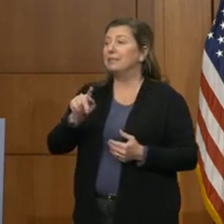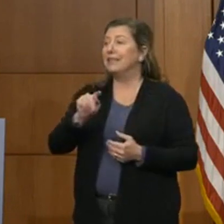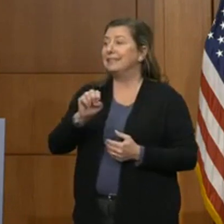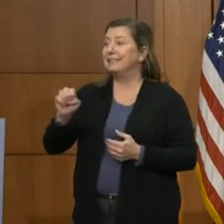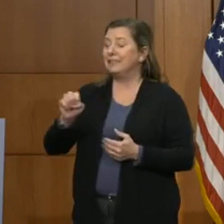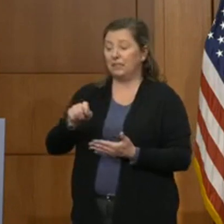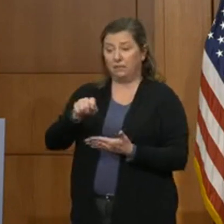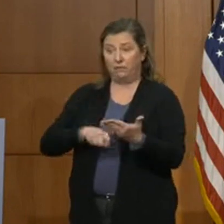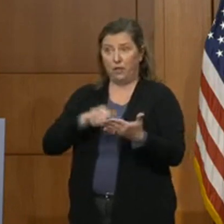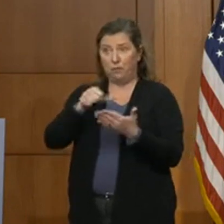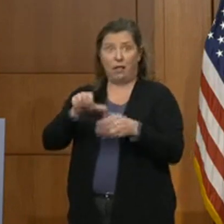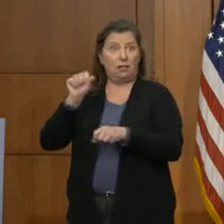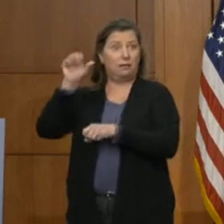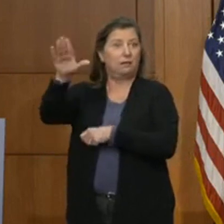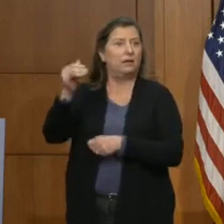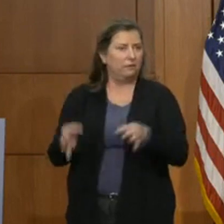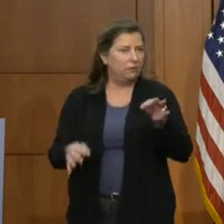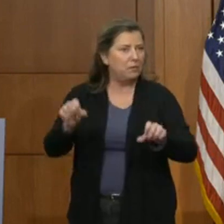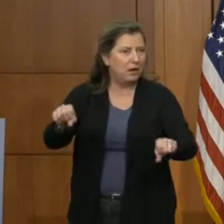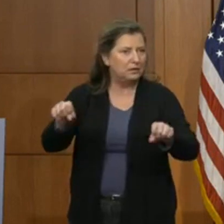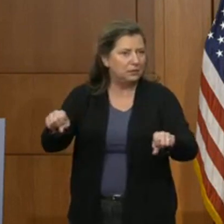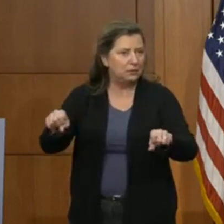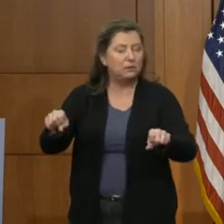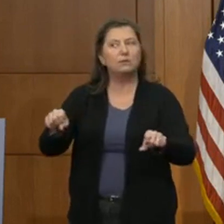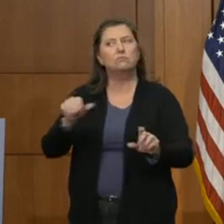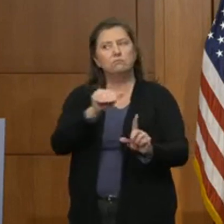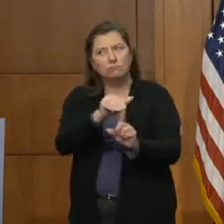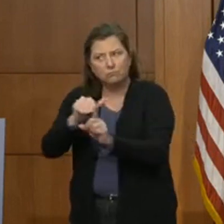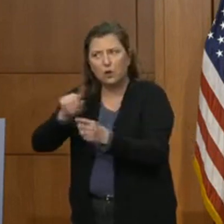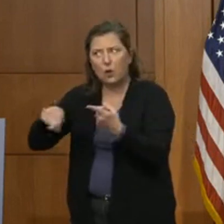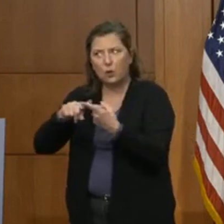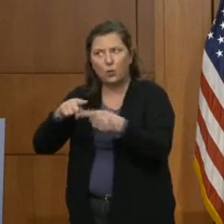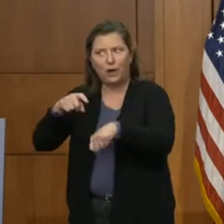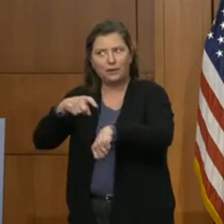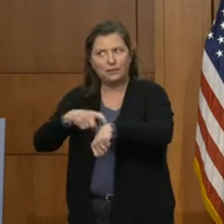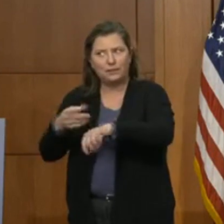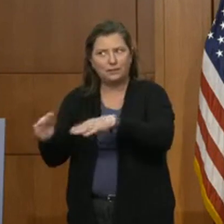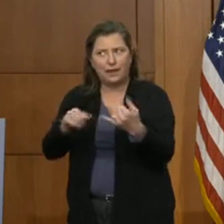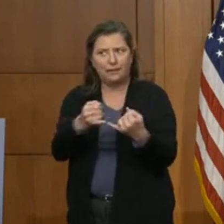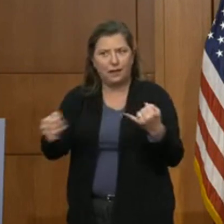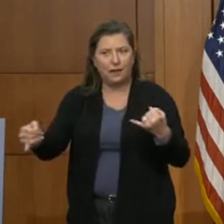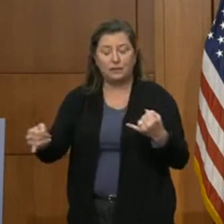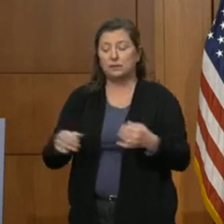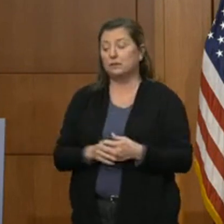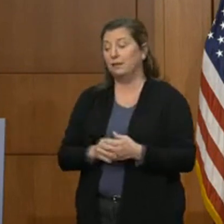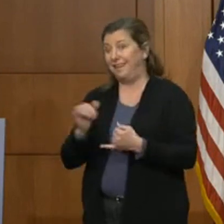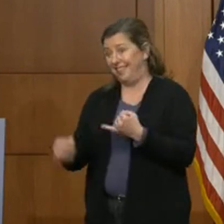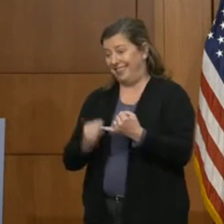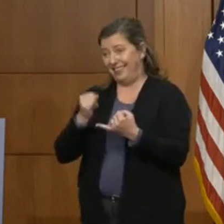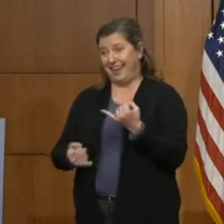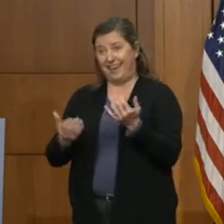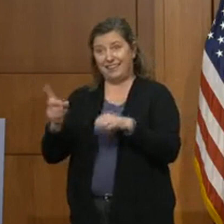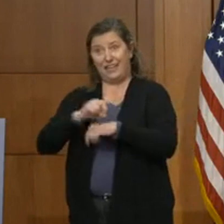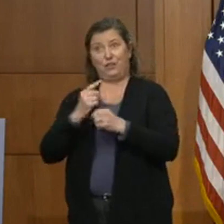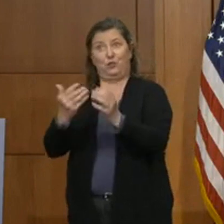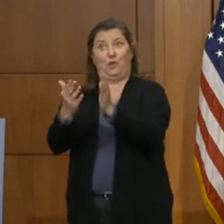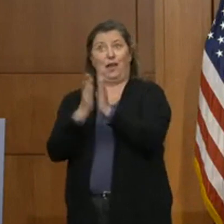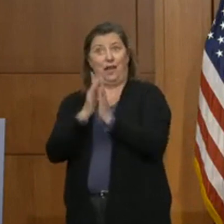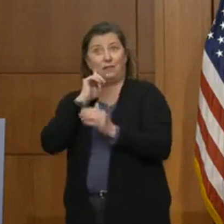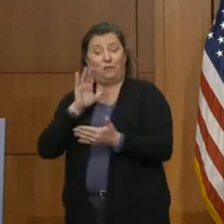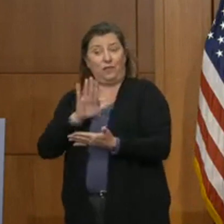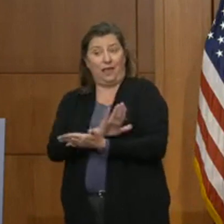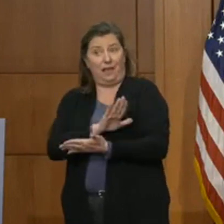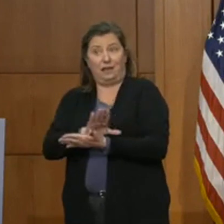possible and want to remind Virginians of the deadlines. The last day to request a mail-in